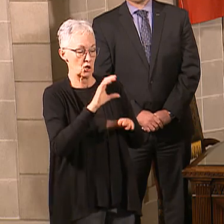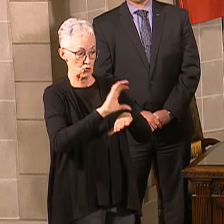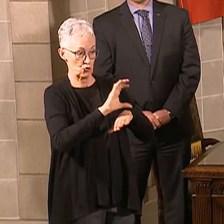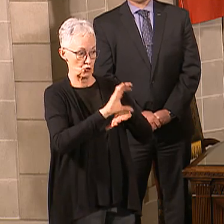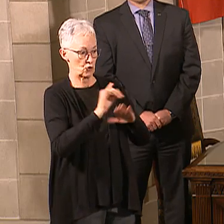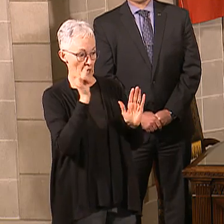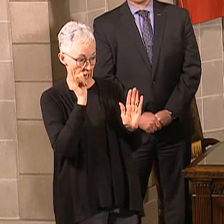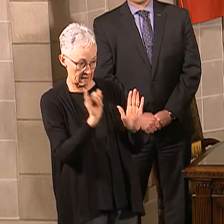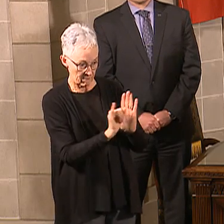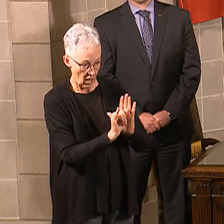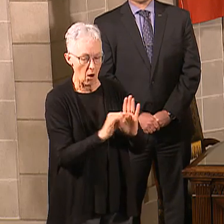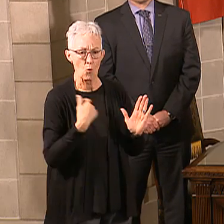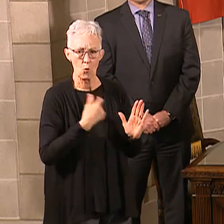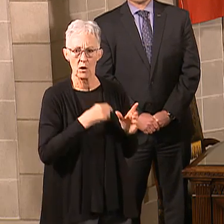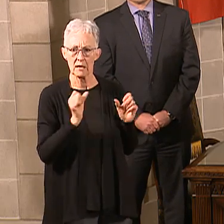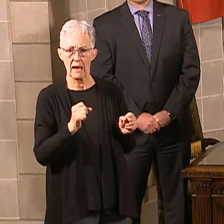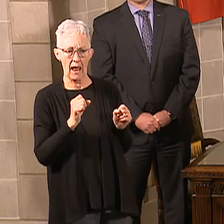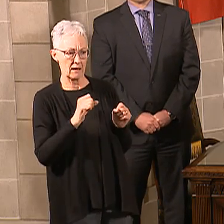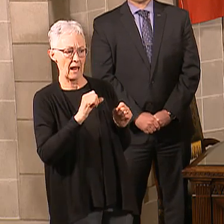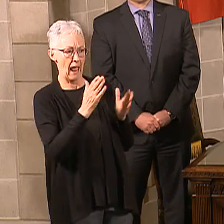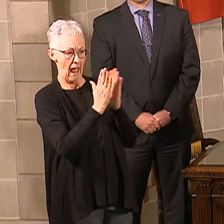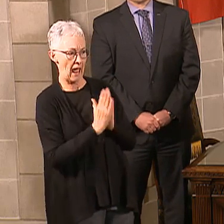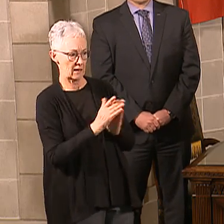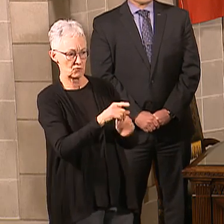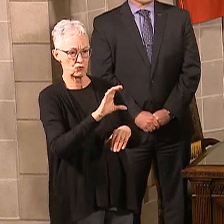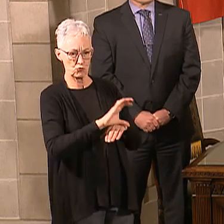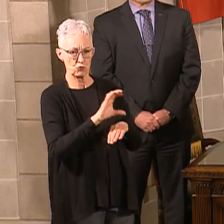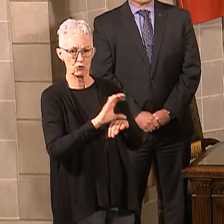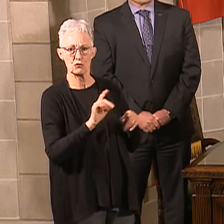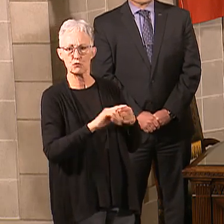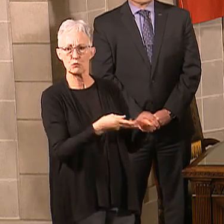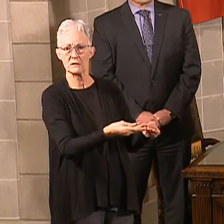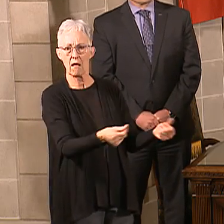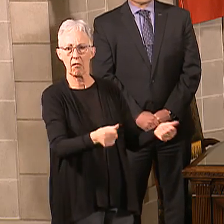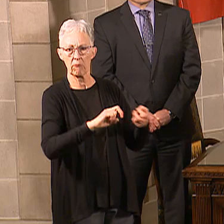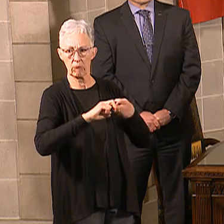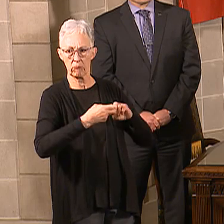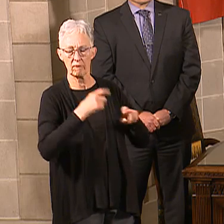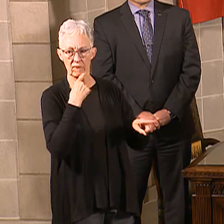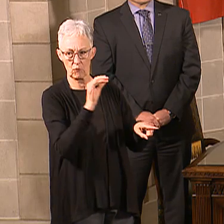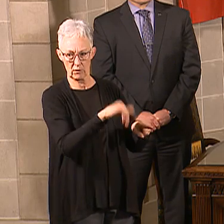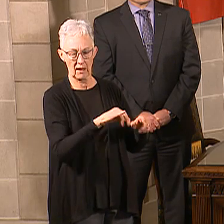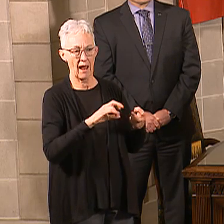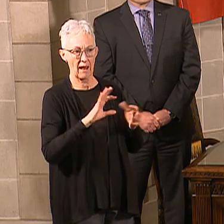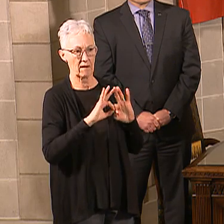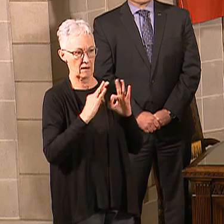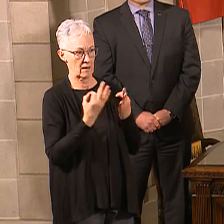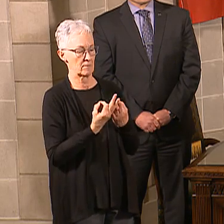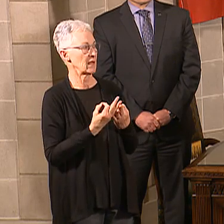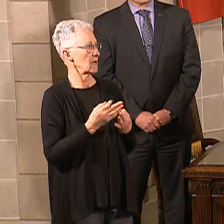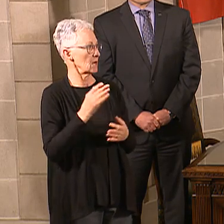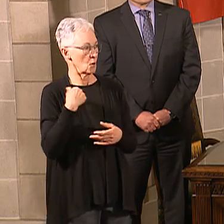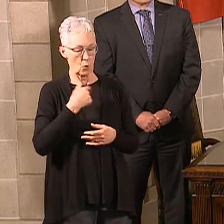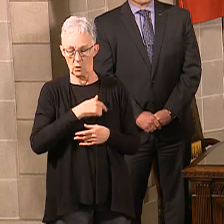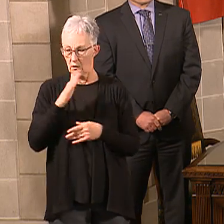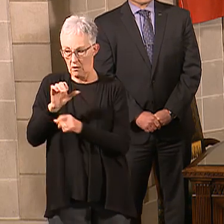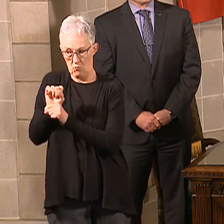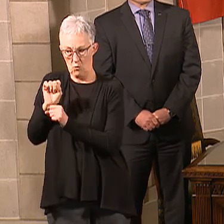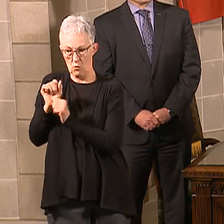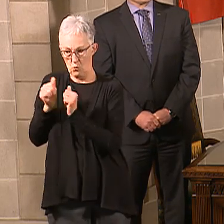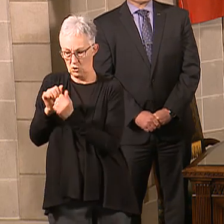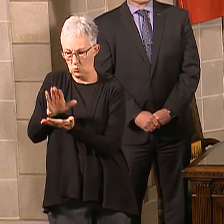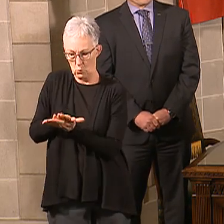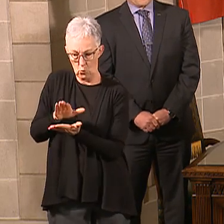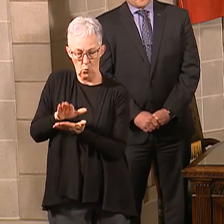make sure that we're working with schools and so forth with regard to this, so there'll be other efforts that we have down the road with regard to how